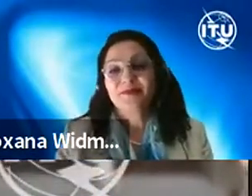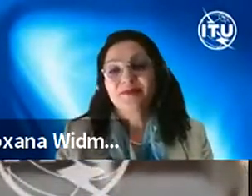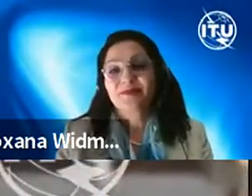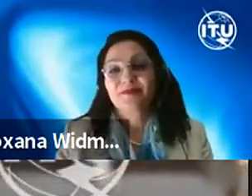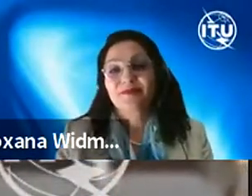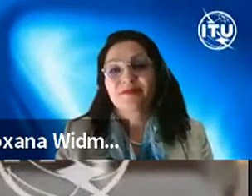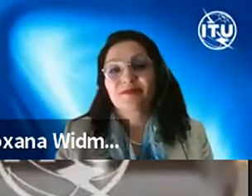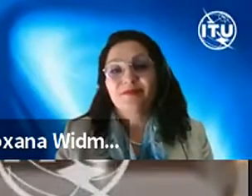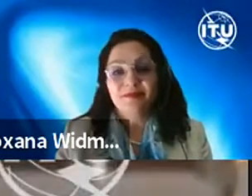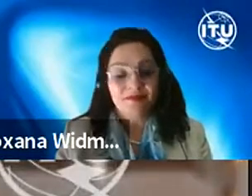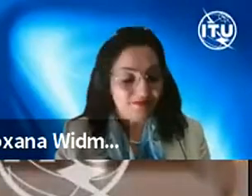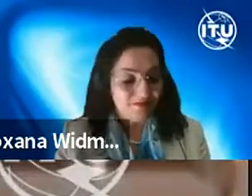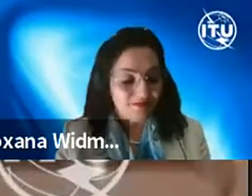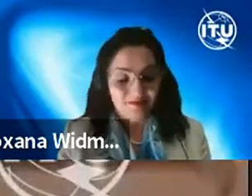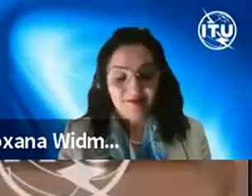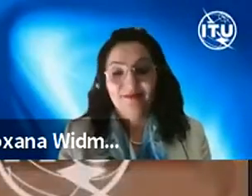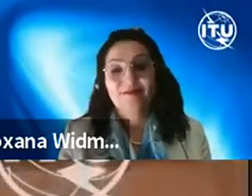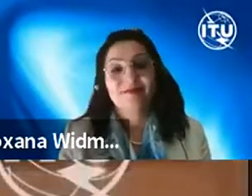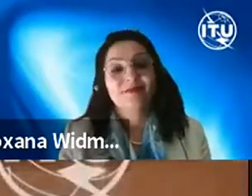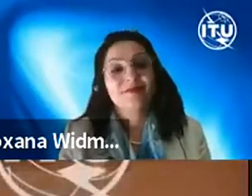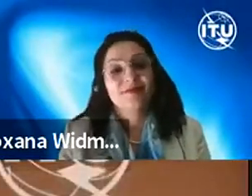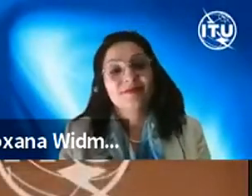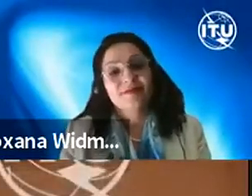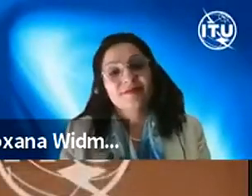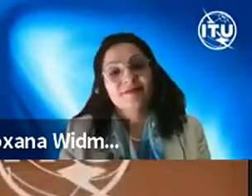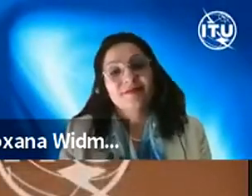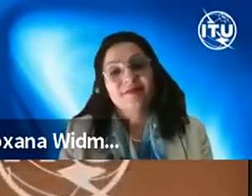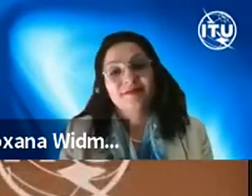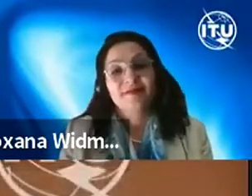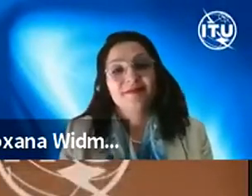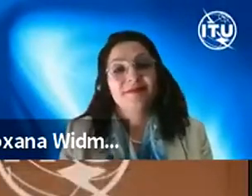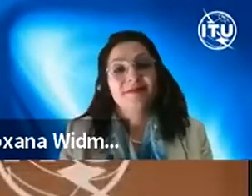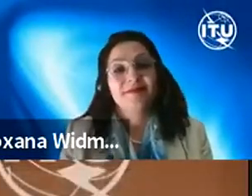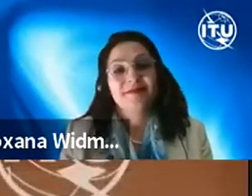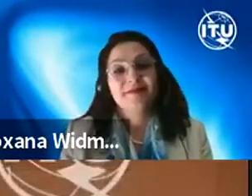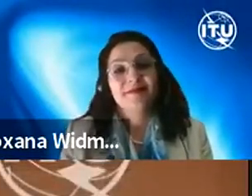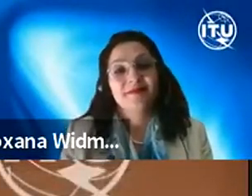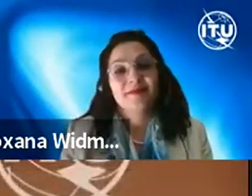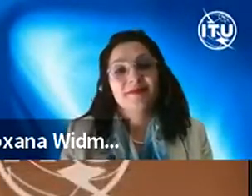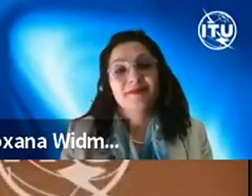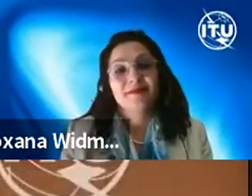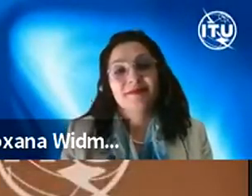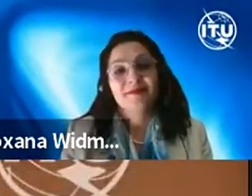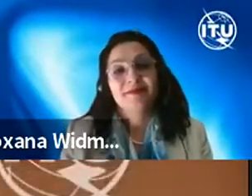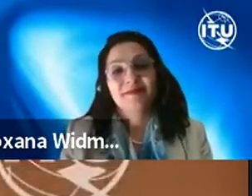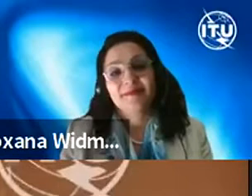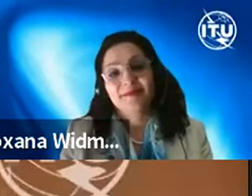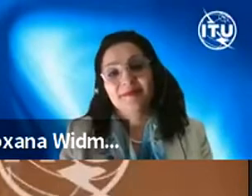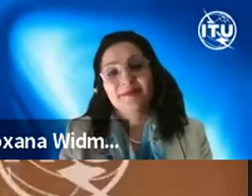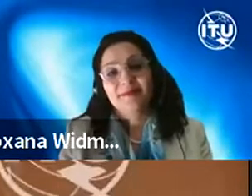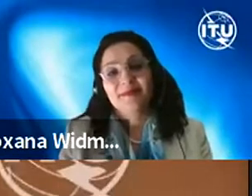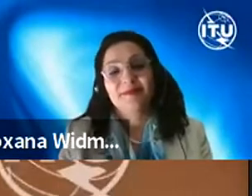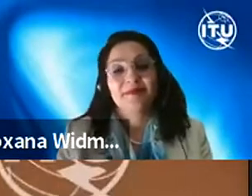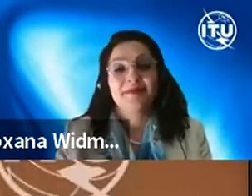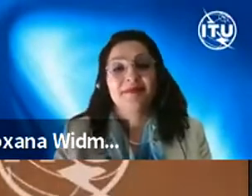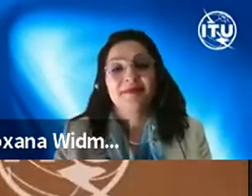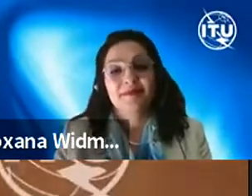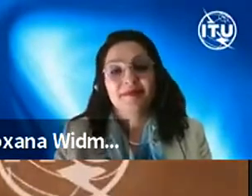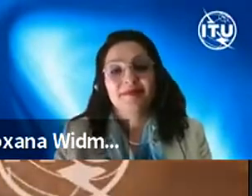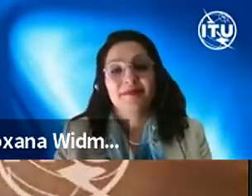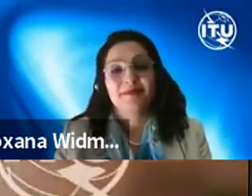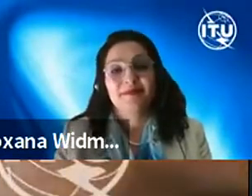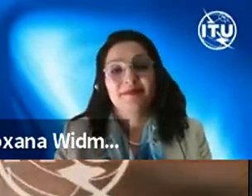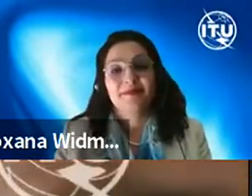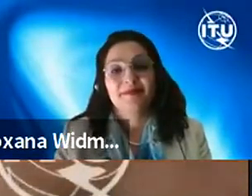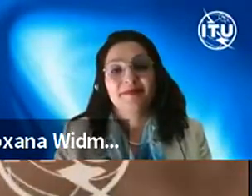finances and payments through e-banking, continue lifelong learning thanks to opportunities offered by e-learning